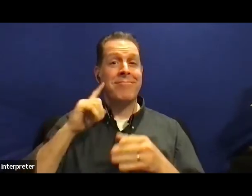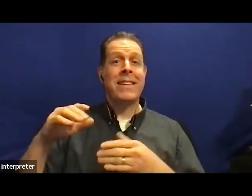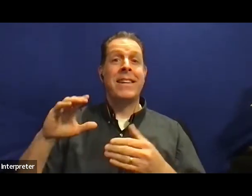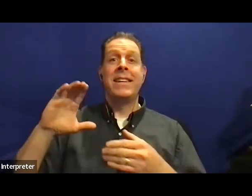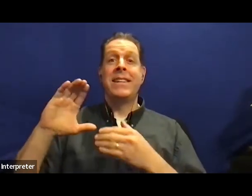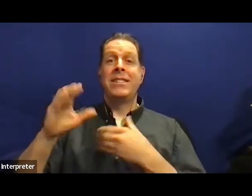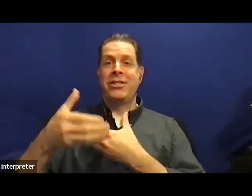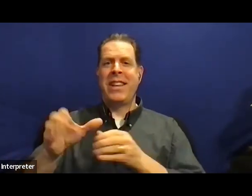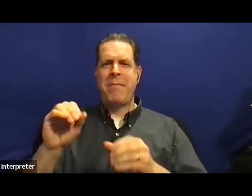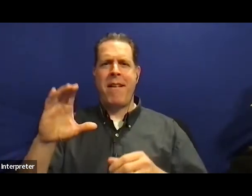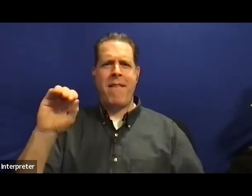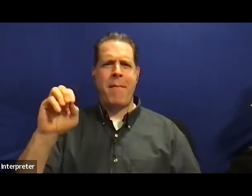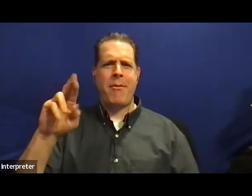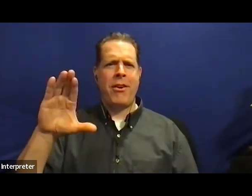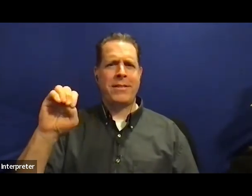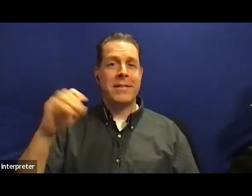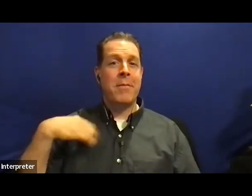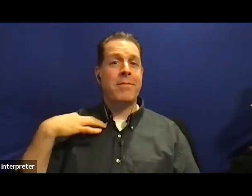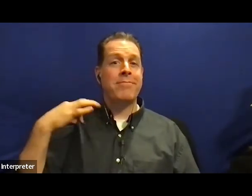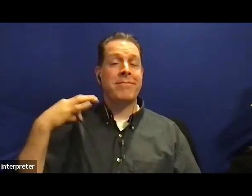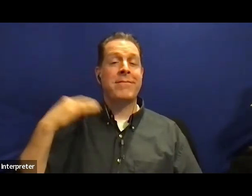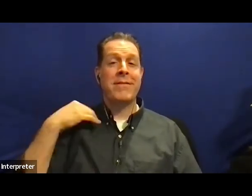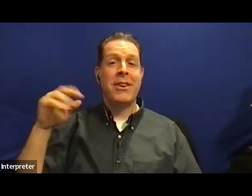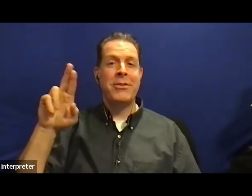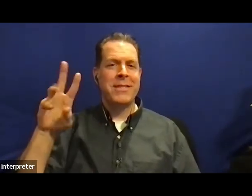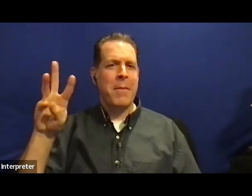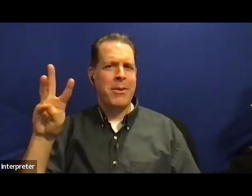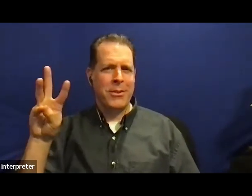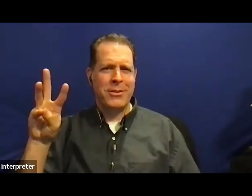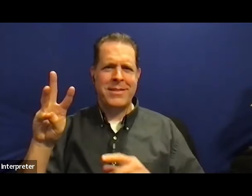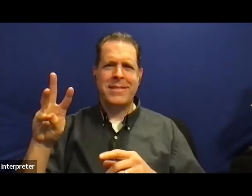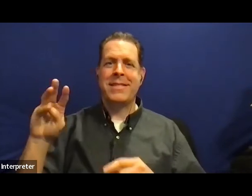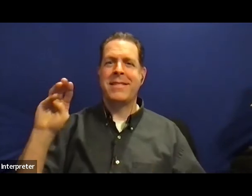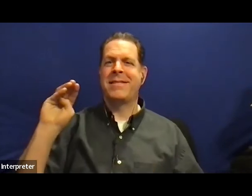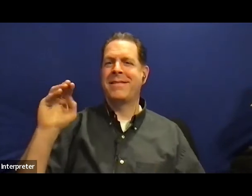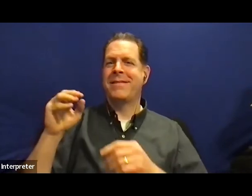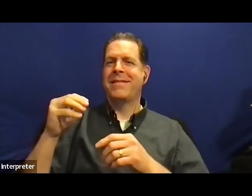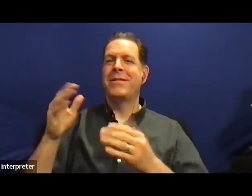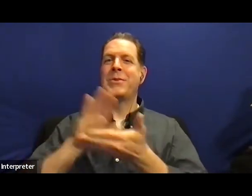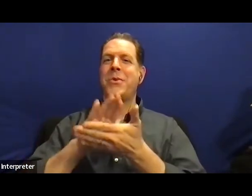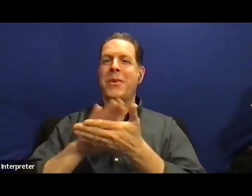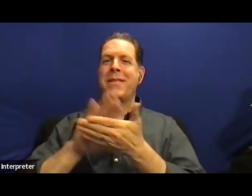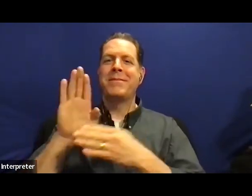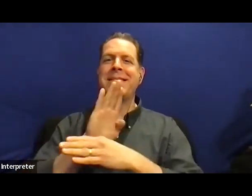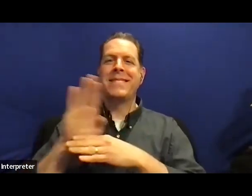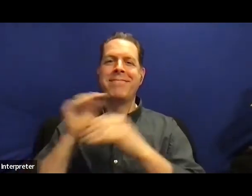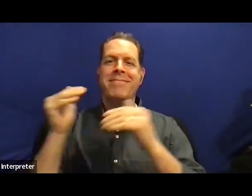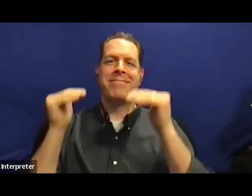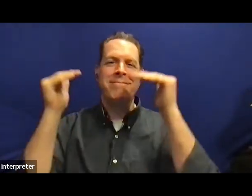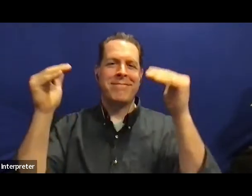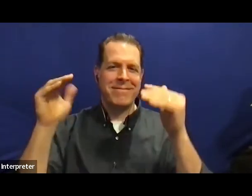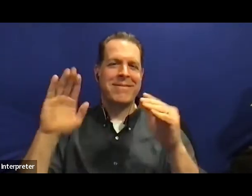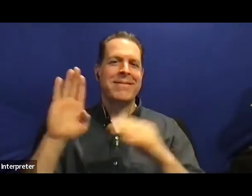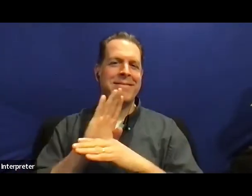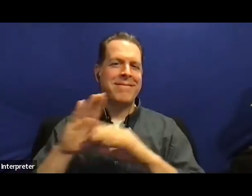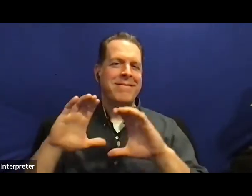Commerce and as a current volunteer on UW-Tacoma's Milgard School of Business Executive Council and the Institute for